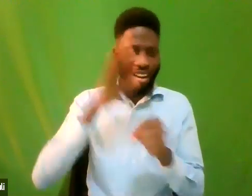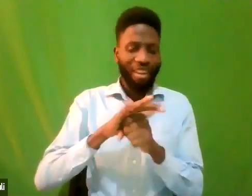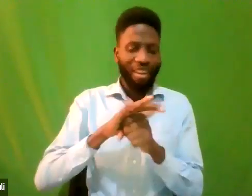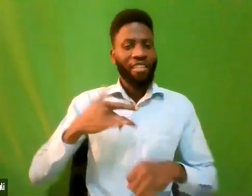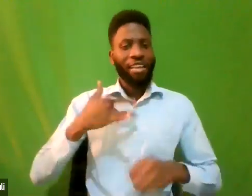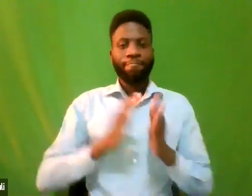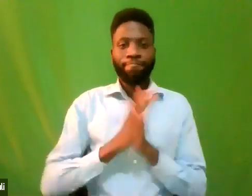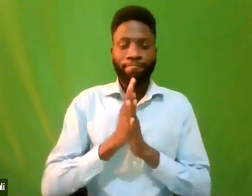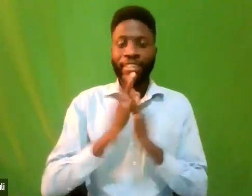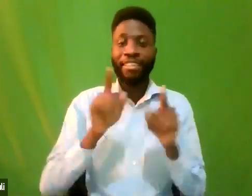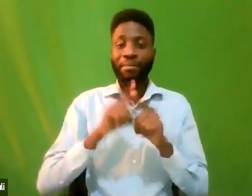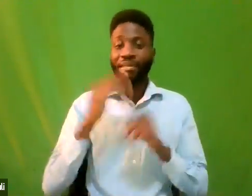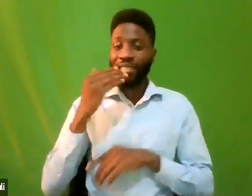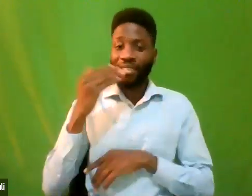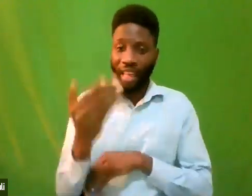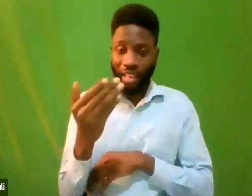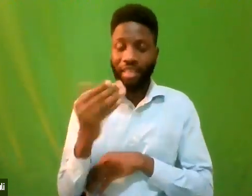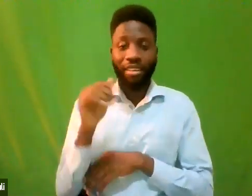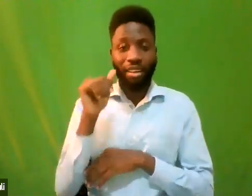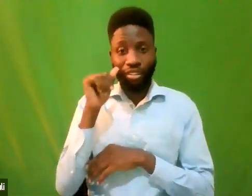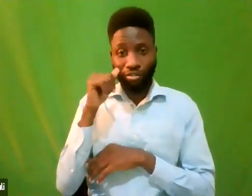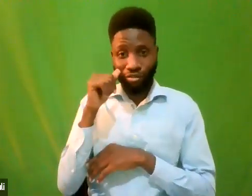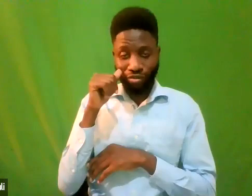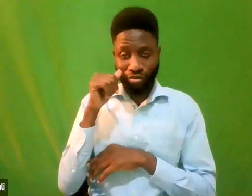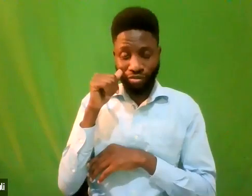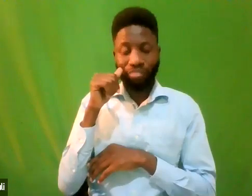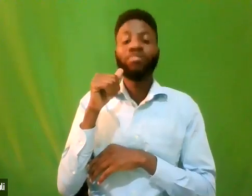thank Ashura Michael for